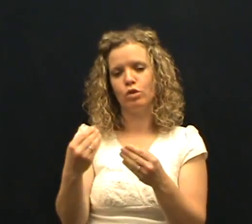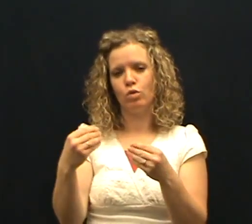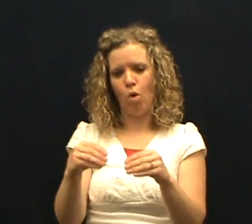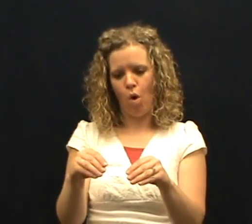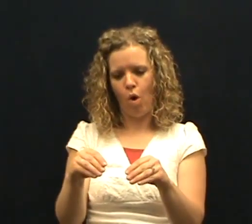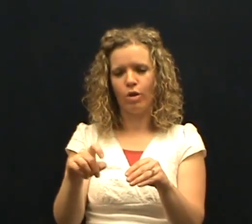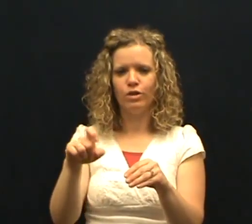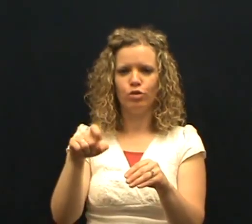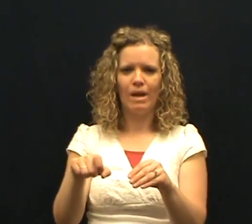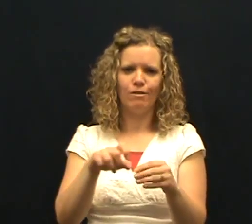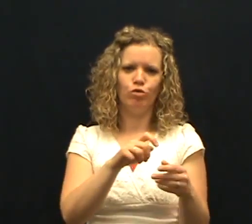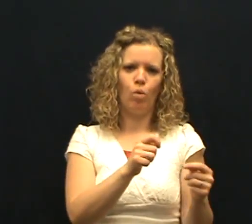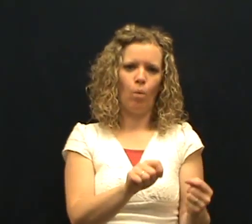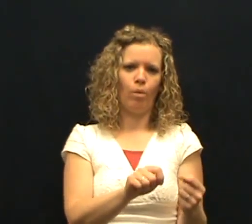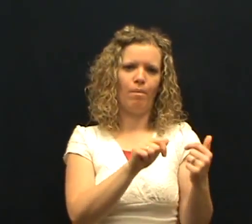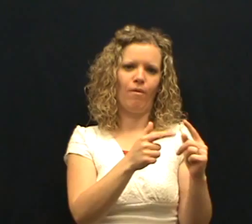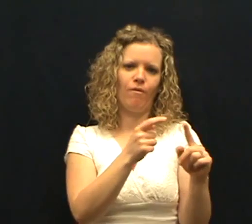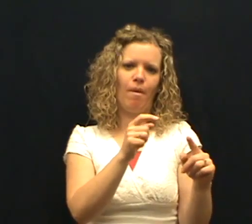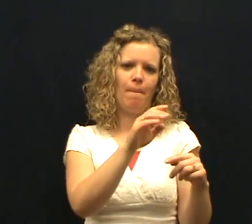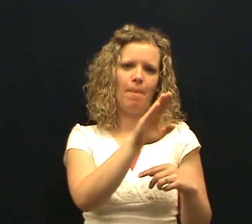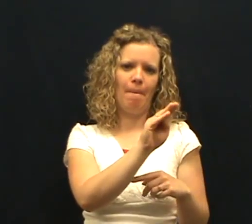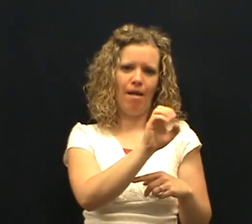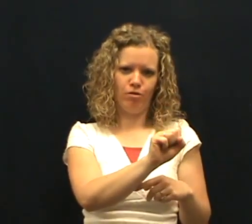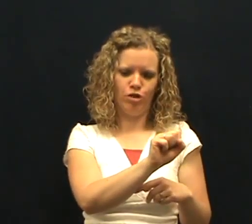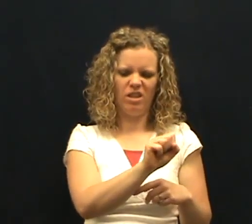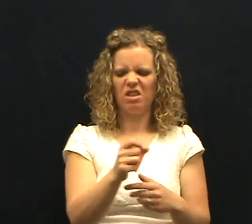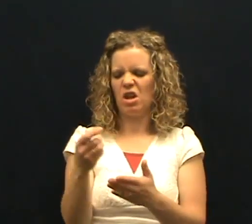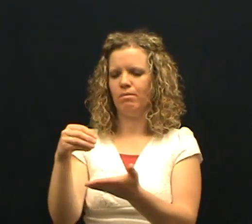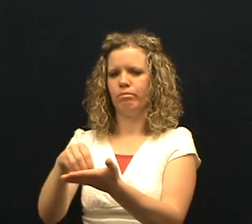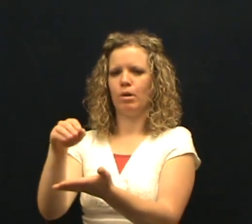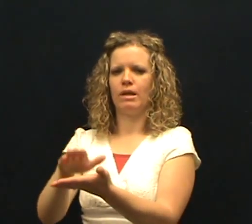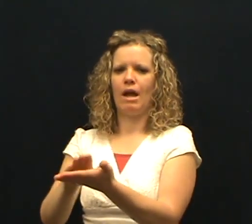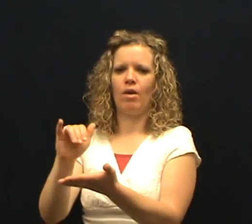the balance sheet and show it on the income statement in the period that it was sold.